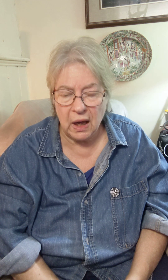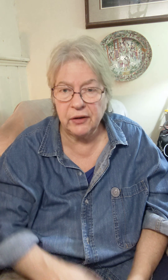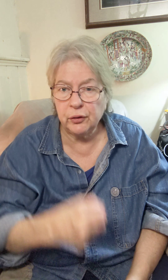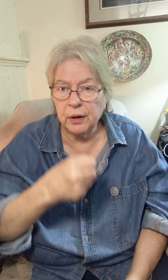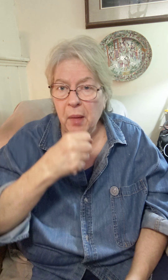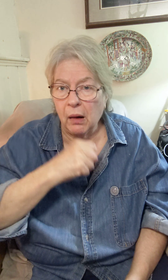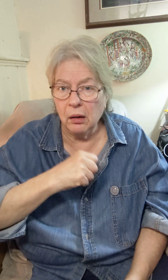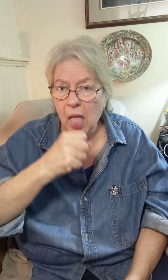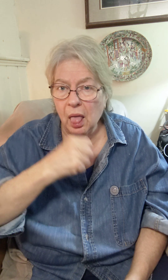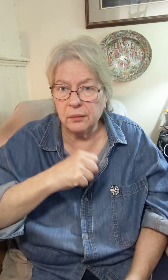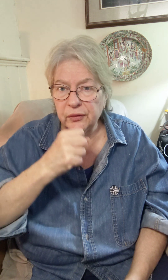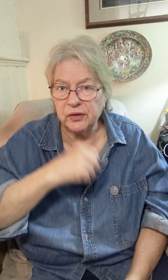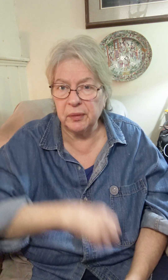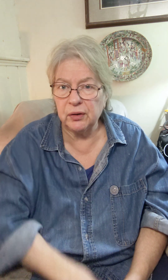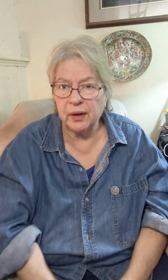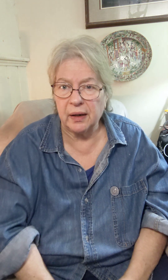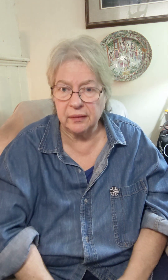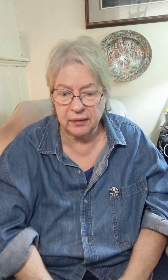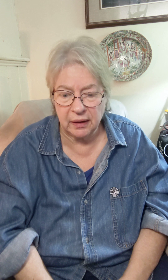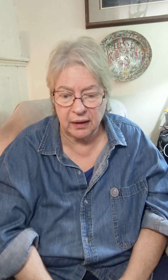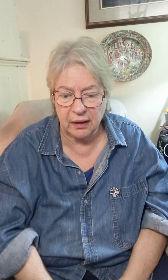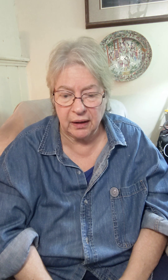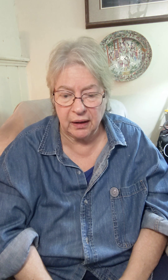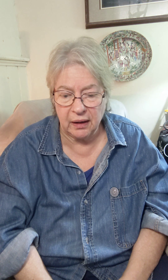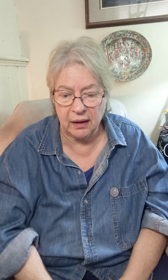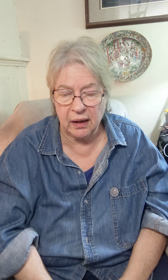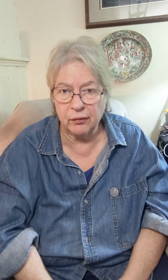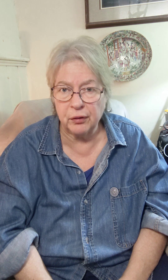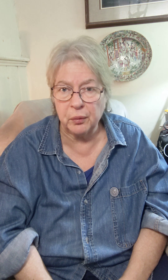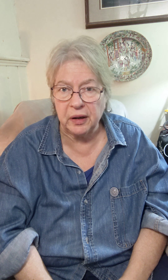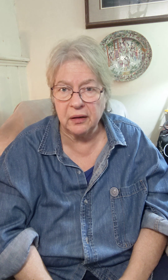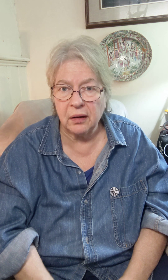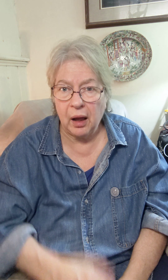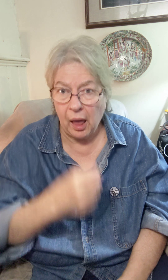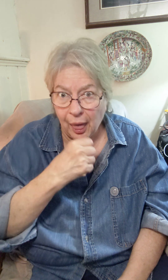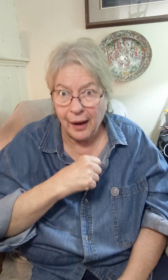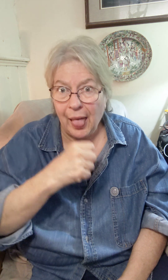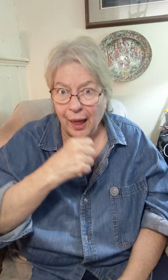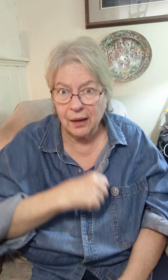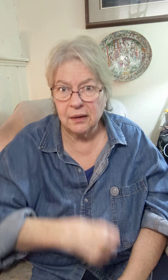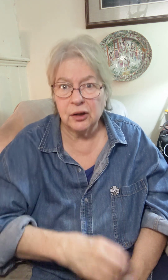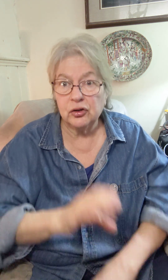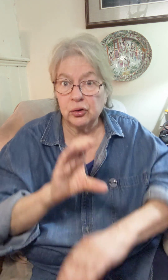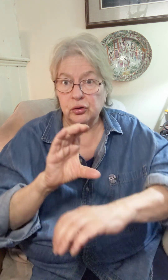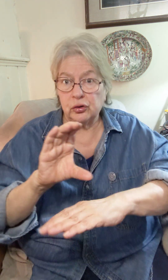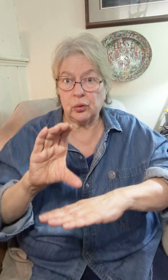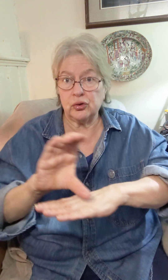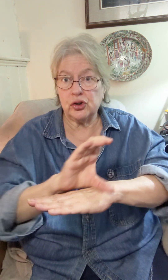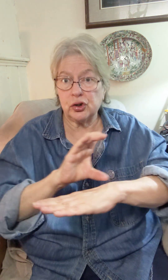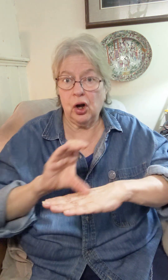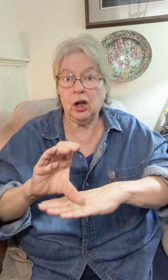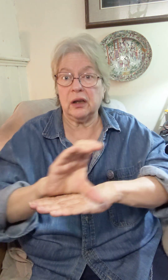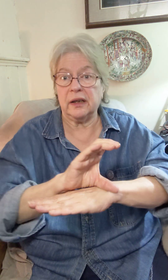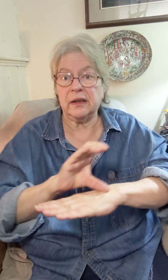Ice cream. You see me do that every week. So chocolate.